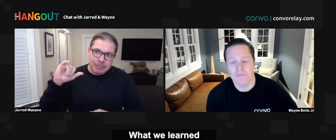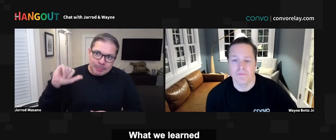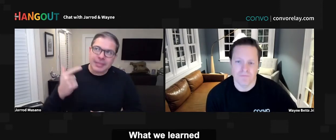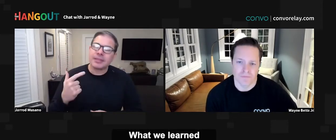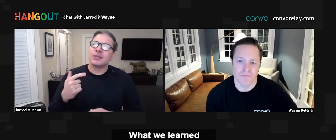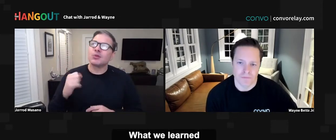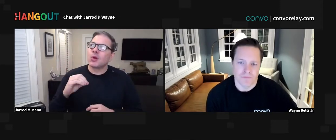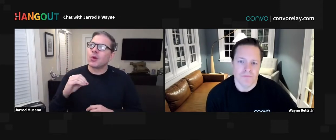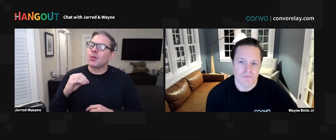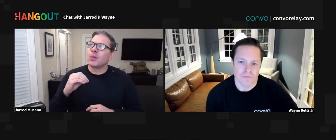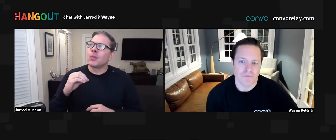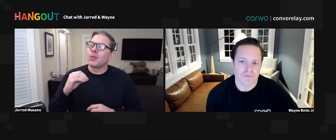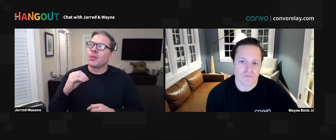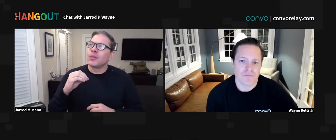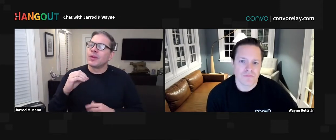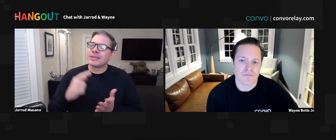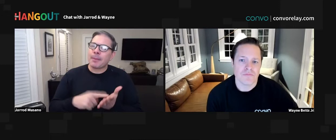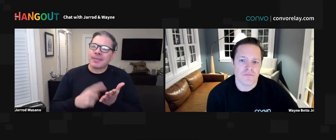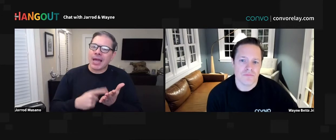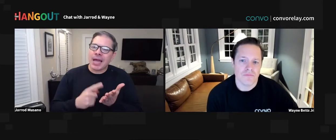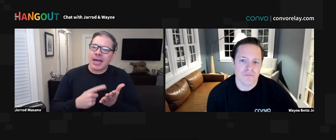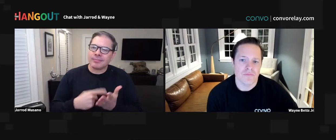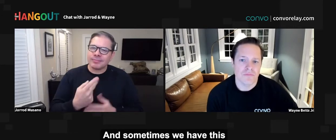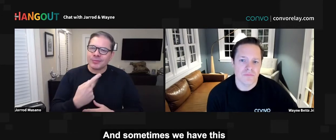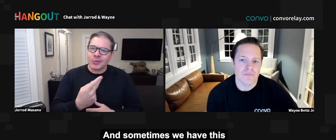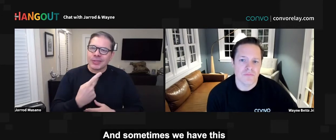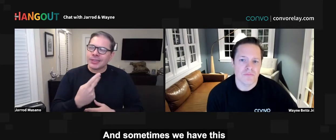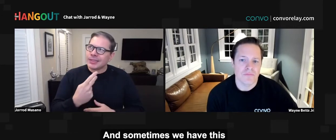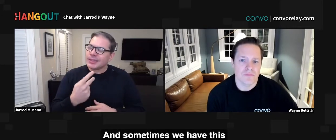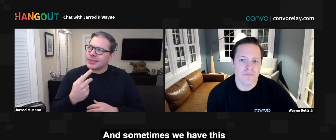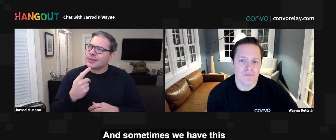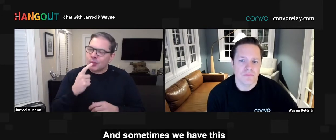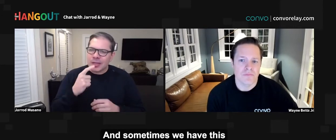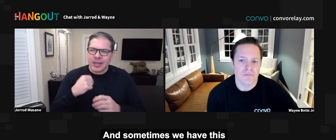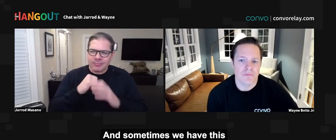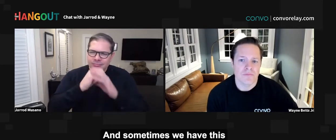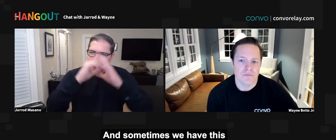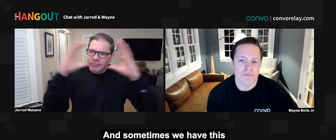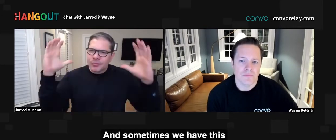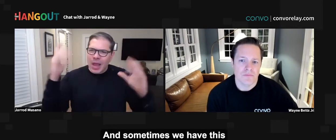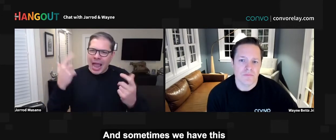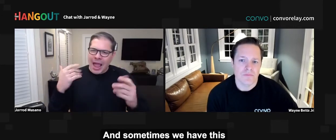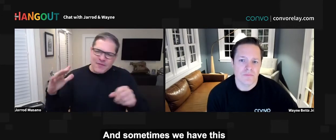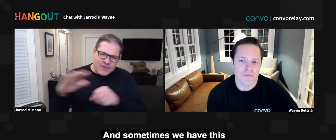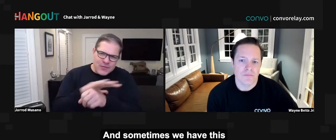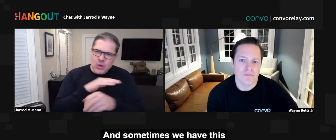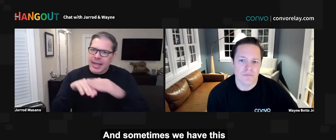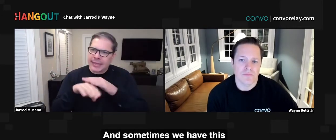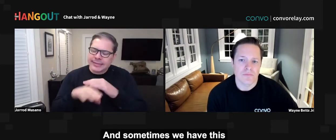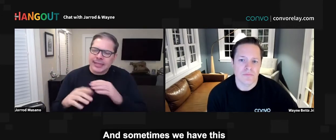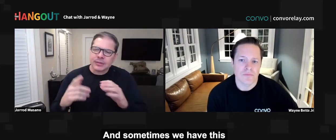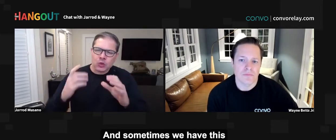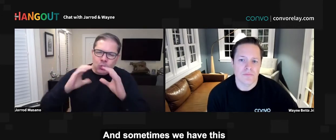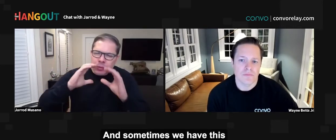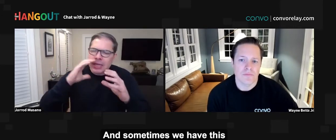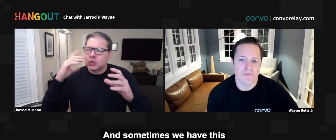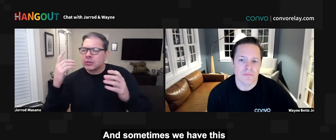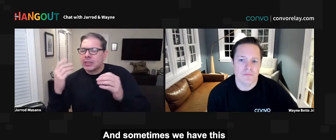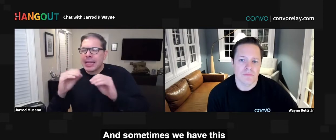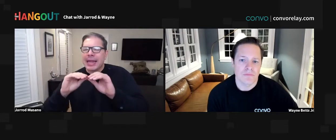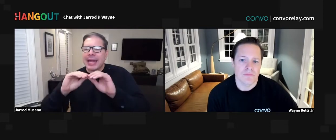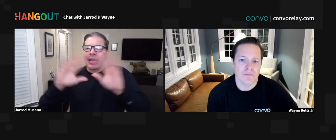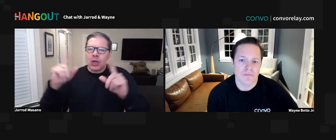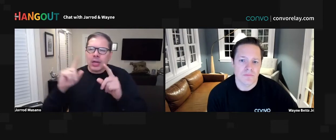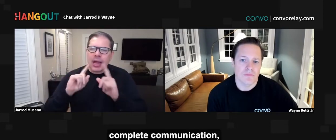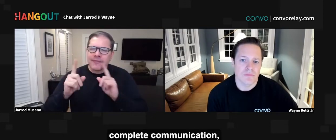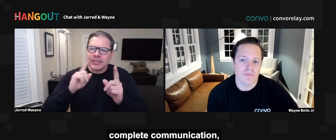learned, was our vision was big. It was really big. And sometimes we we have this vision